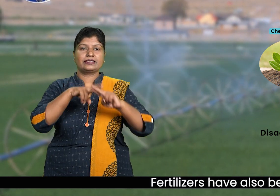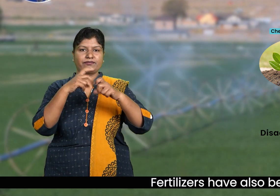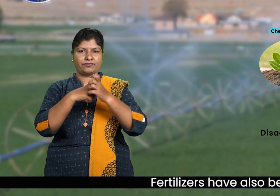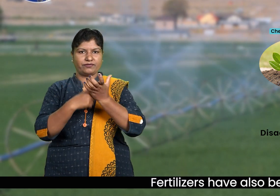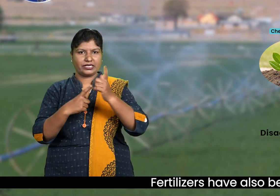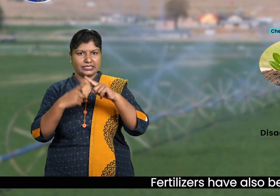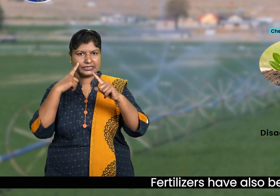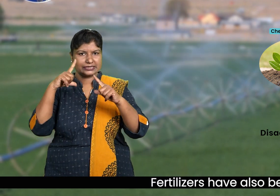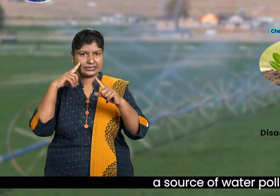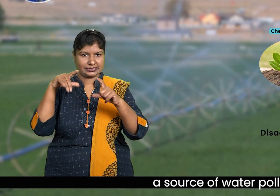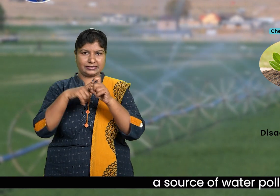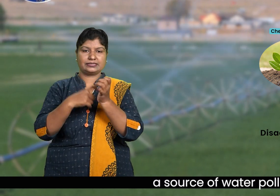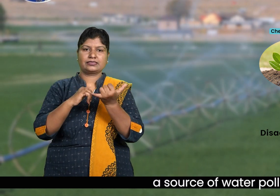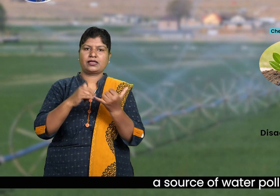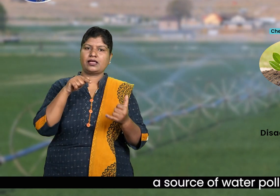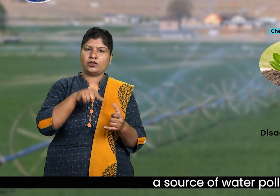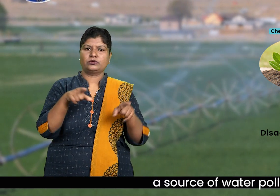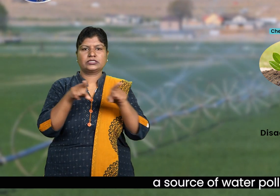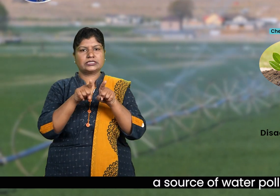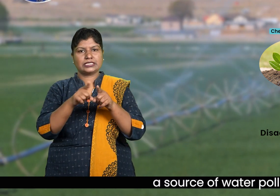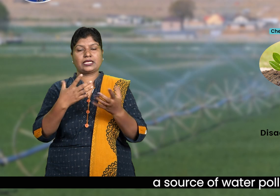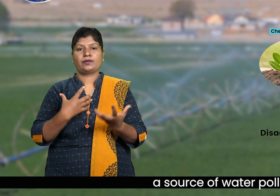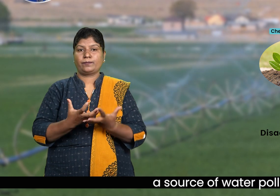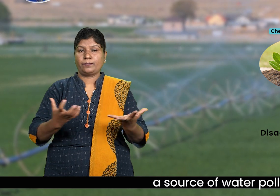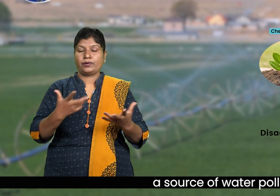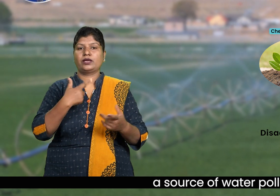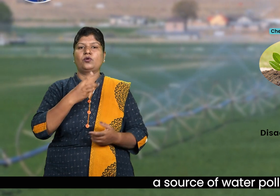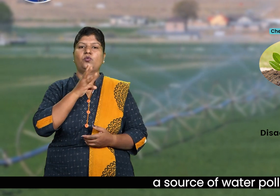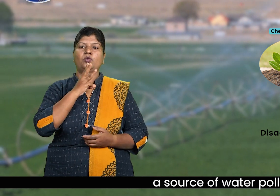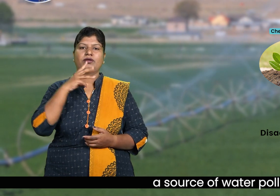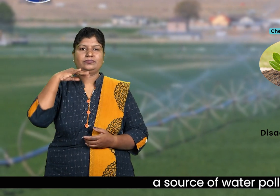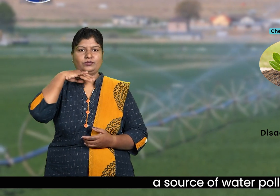Fertilizers have also become a source of water pollution.